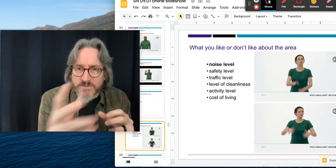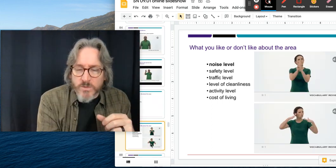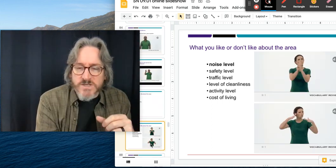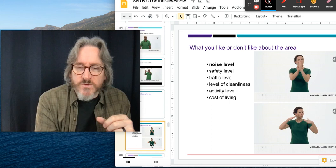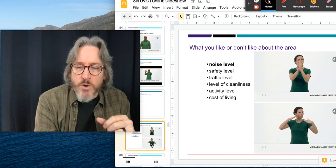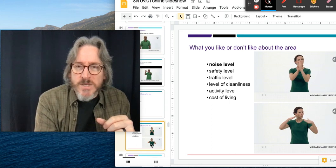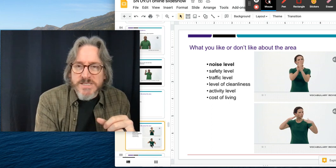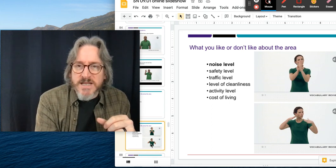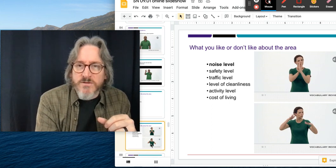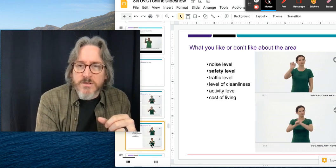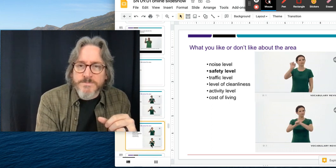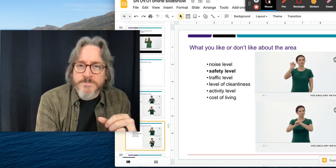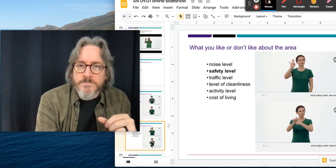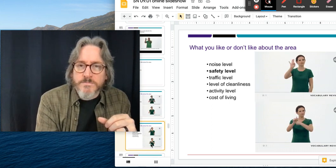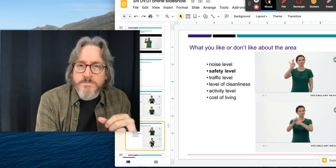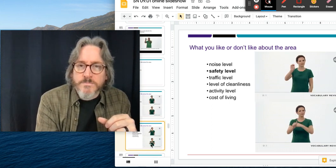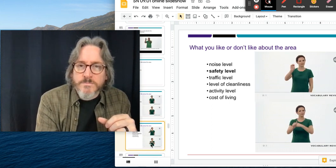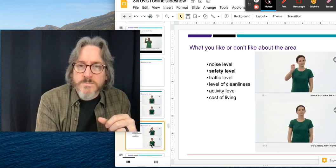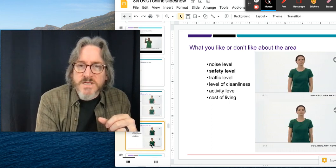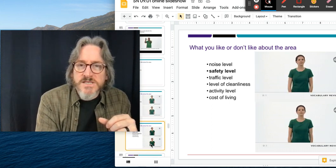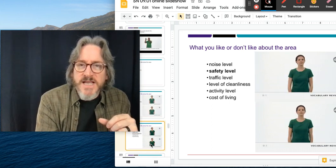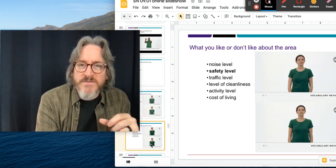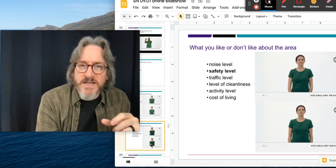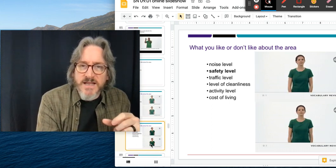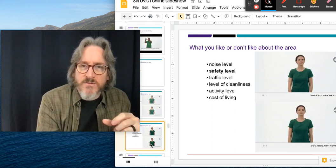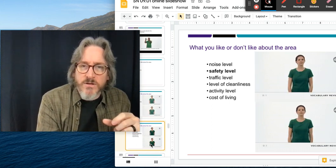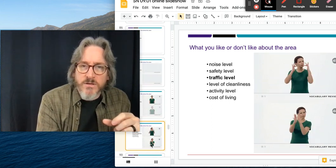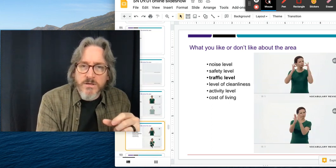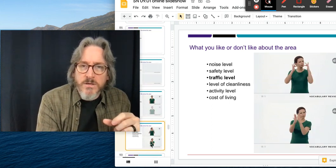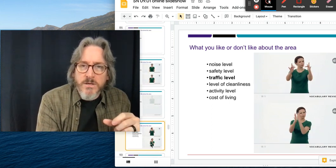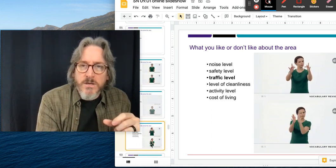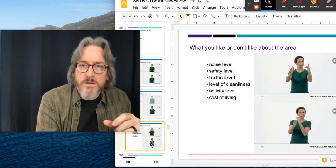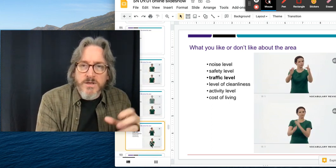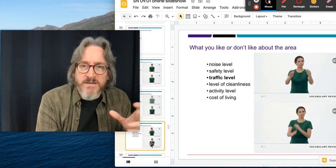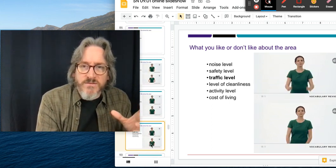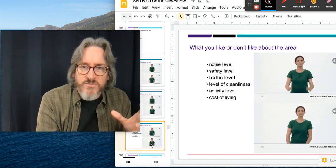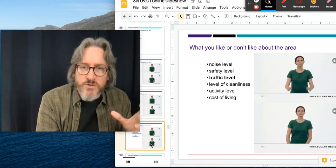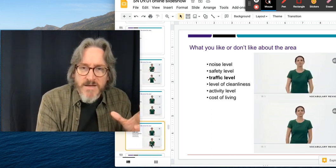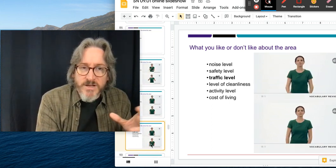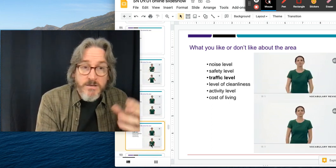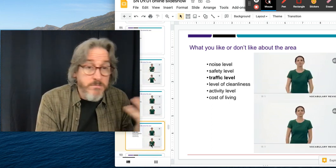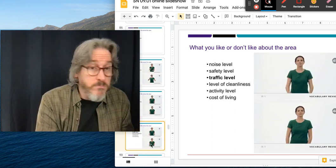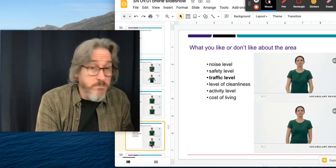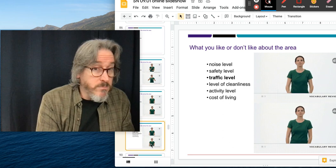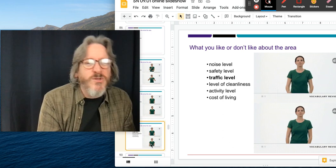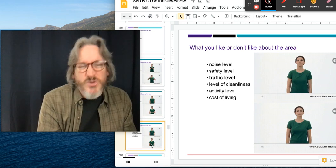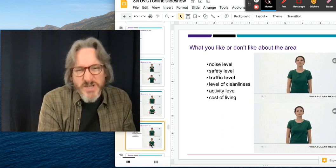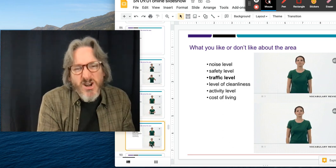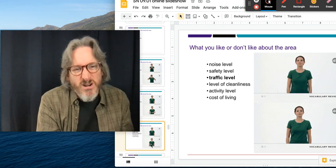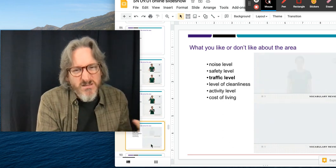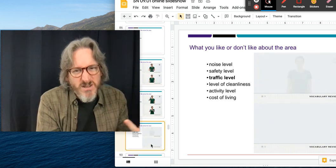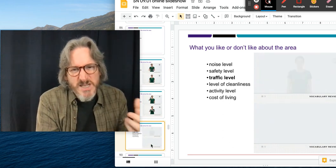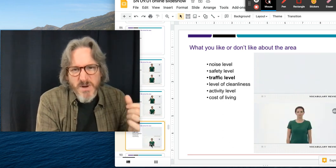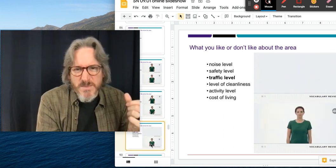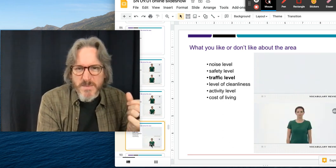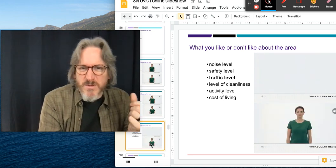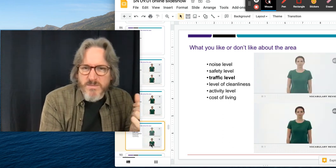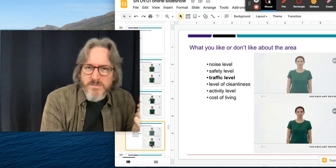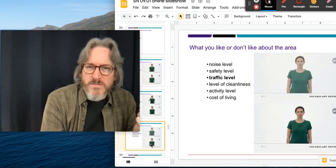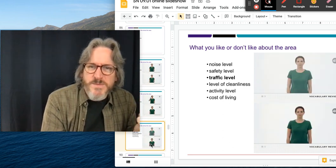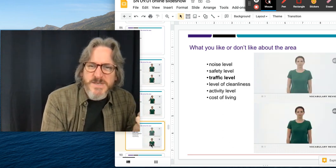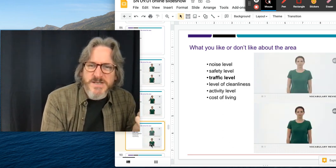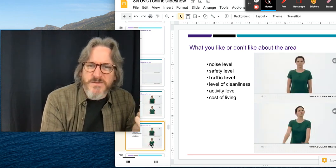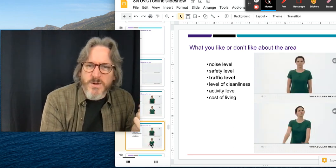We've got different ones for noise level, safety level, the level of traffic, how the streets are is probably a